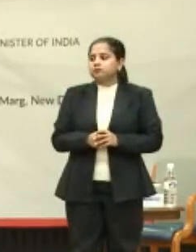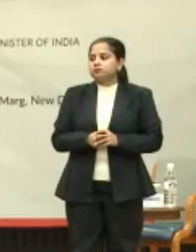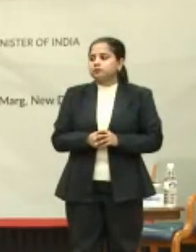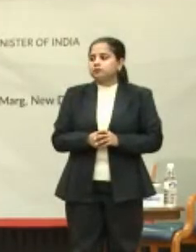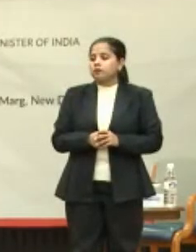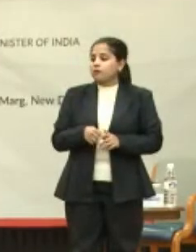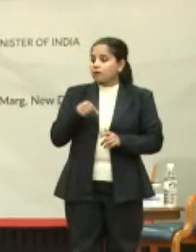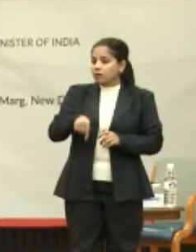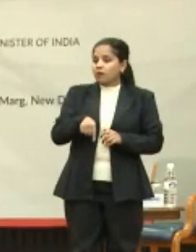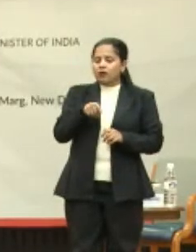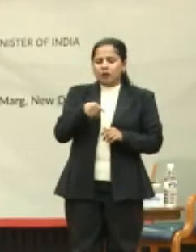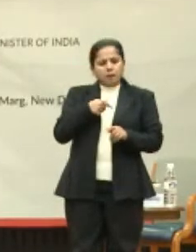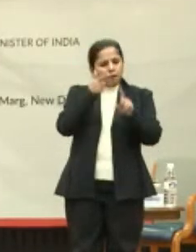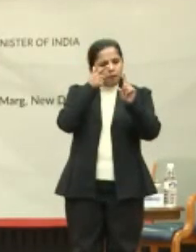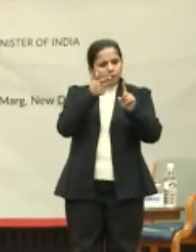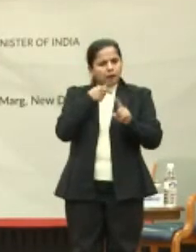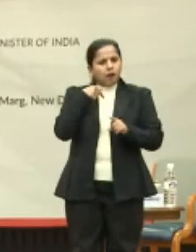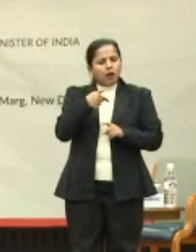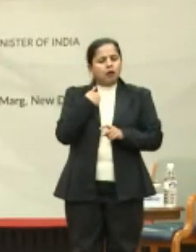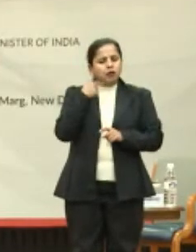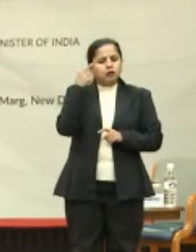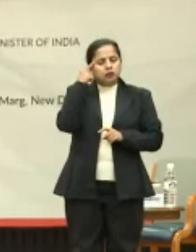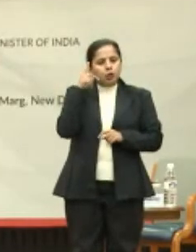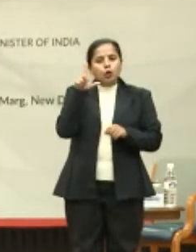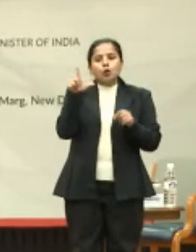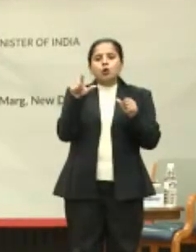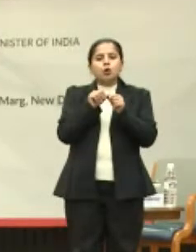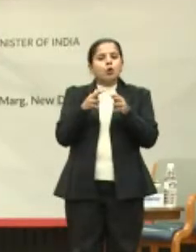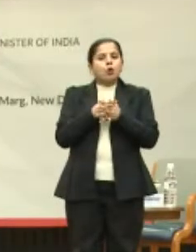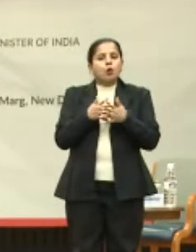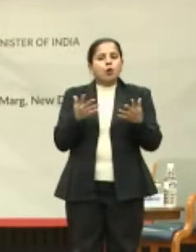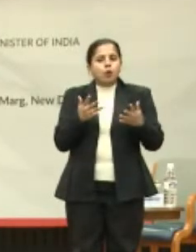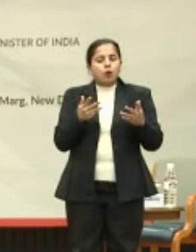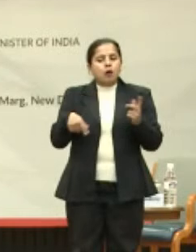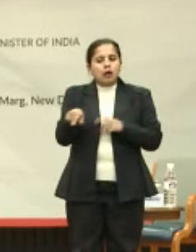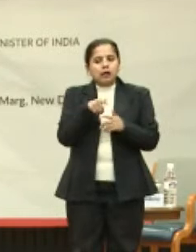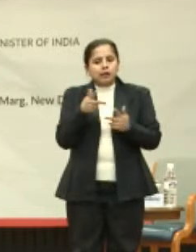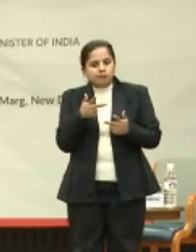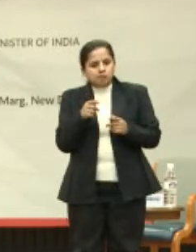And this anecdote concerns Lord Linlithgow.